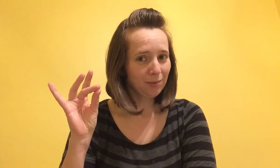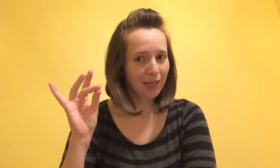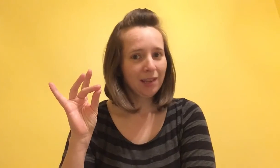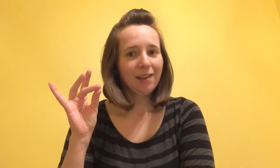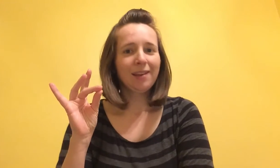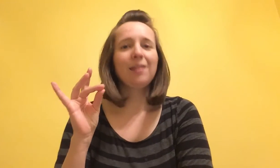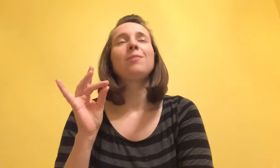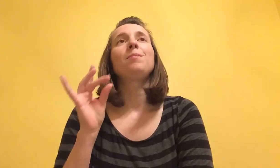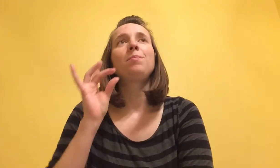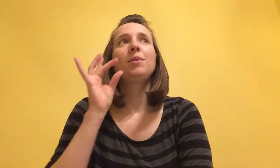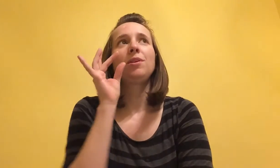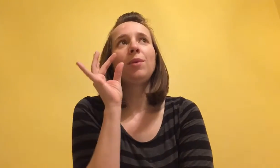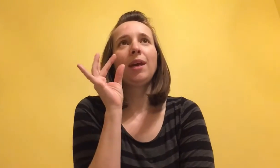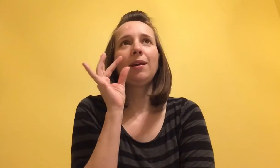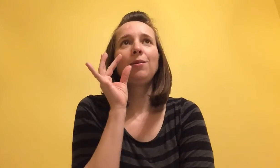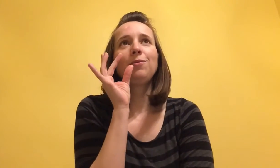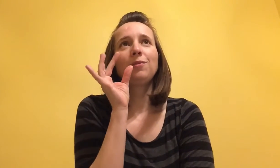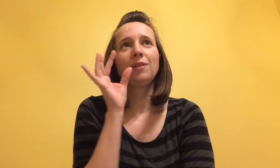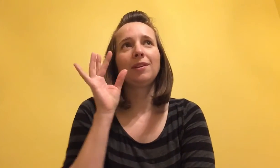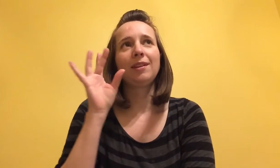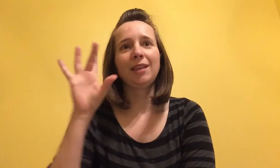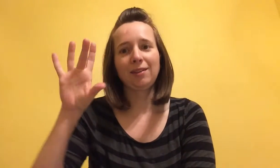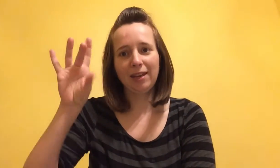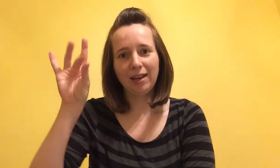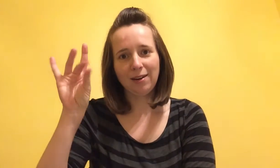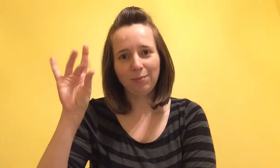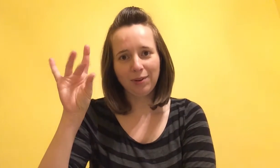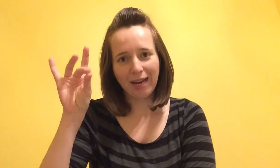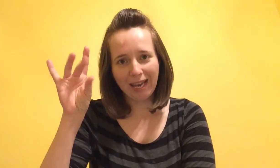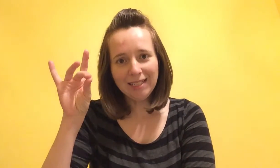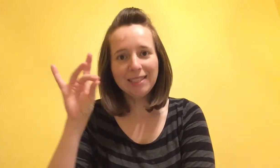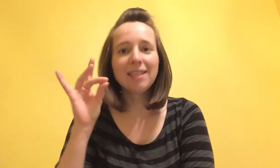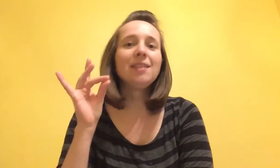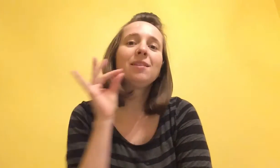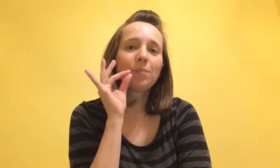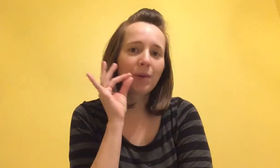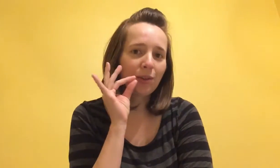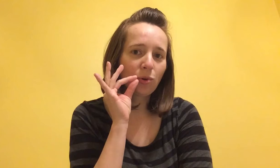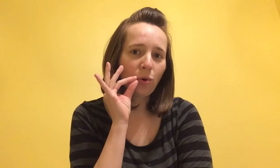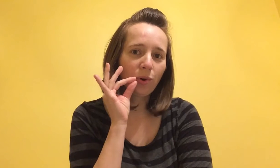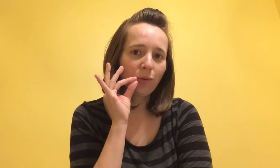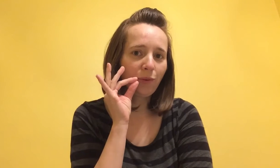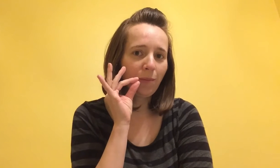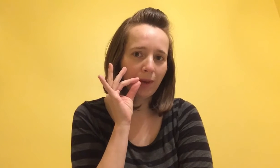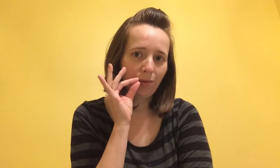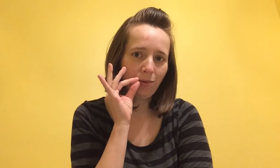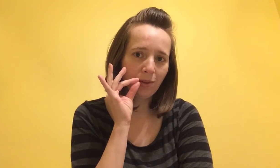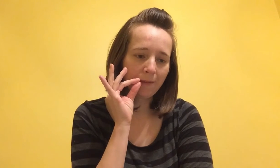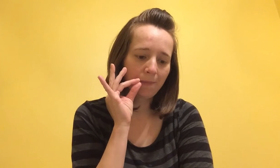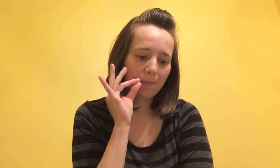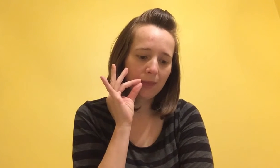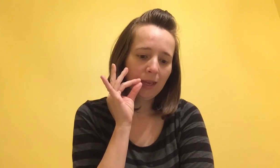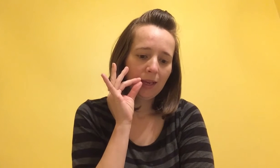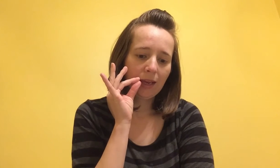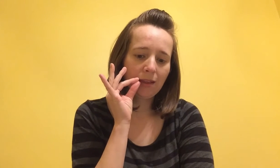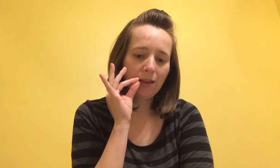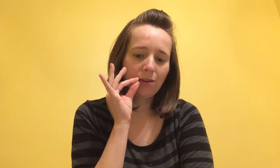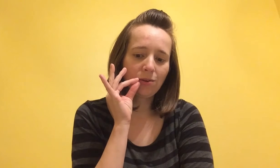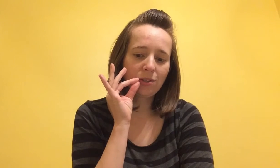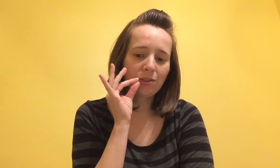way, but you have like a number 8 by the corner of your mouth, and then you're just going